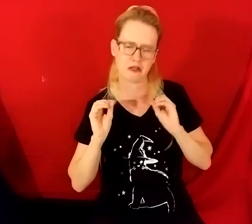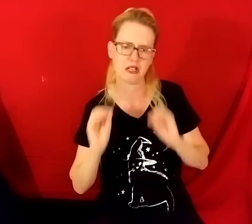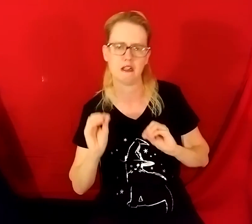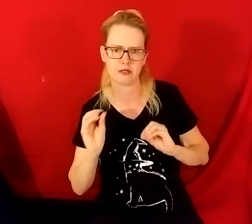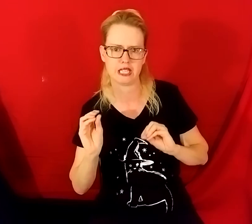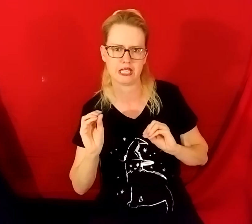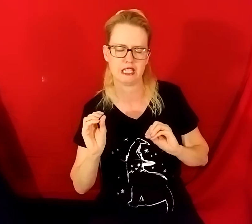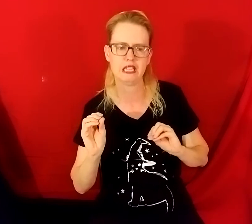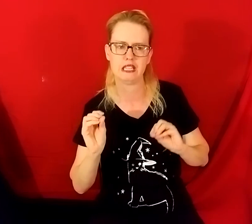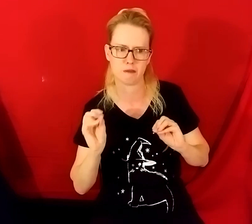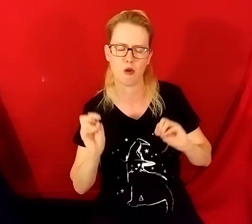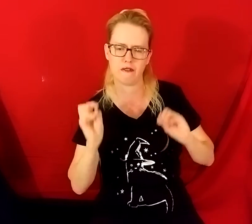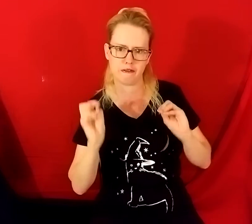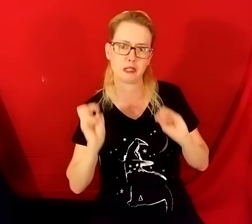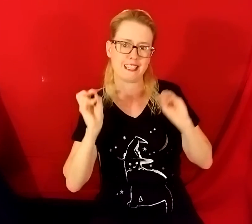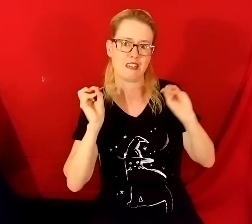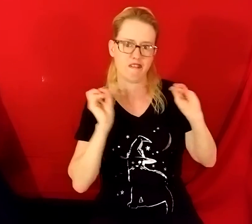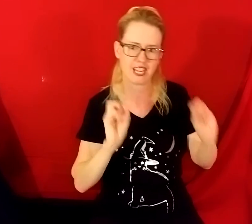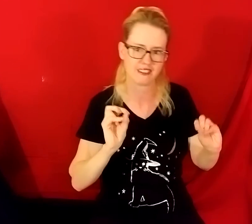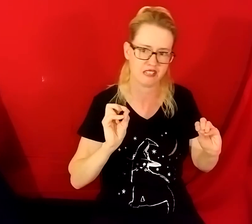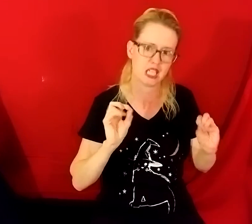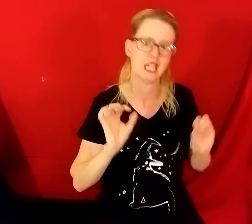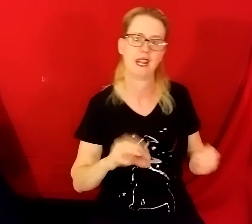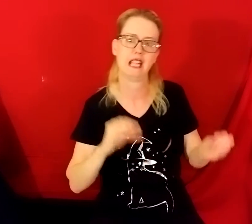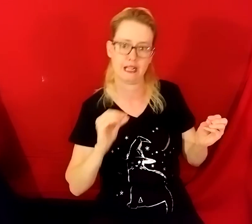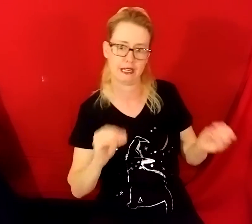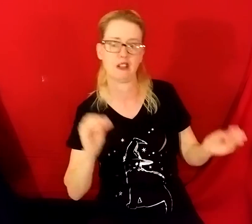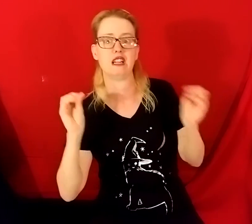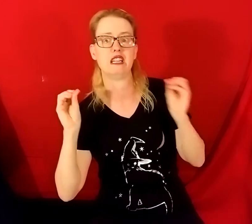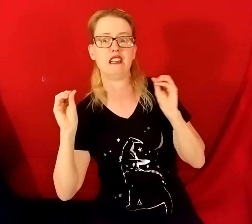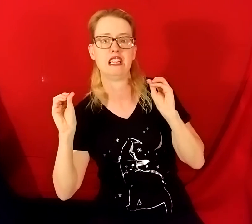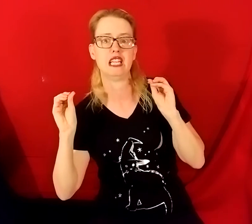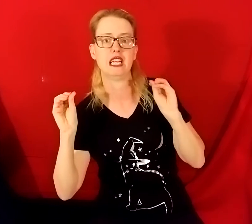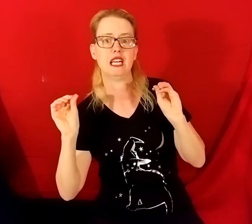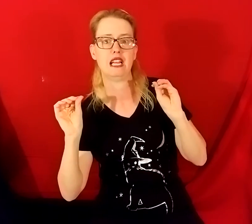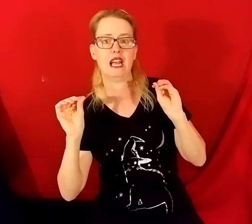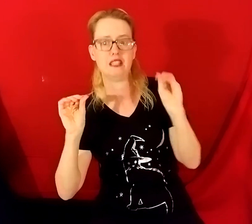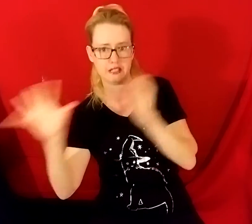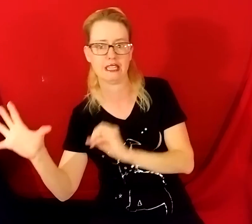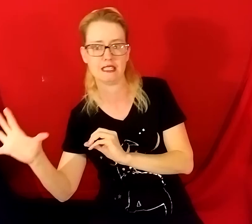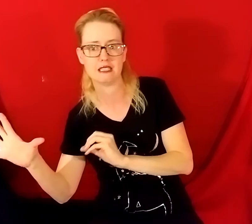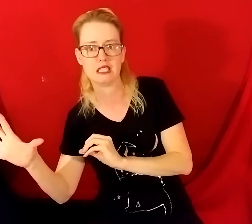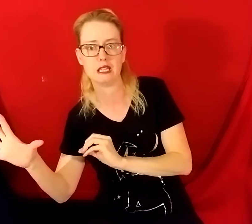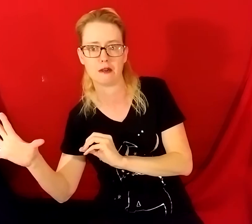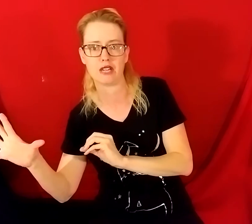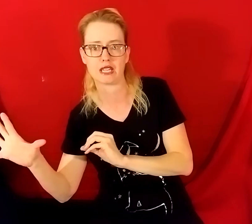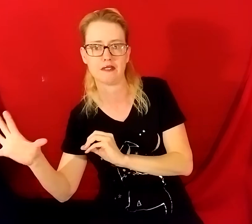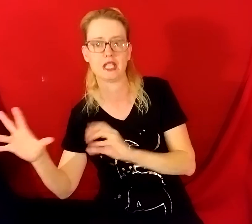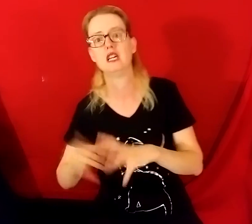thinking, it is more of a visually effective, than it is on the, uh, editing, you know, effective, so,